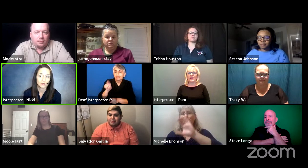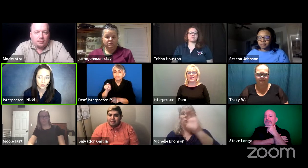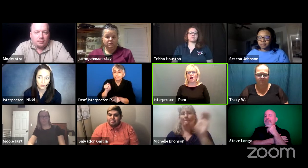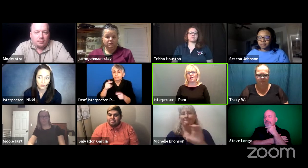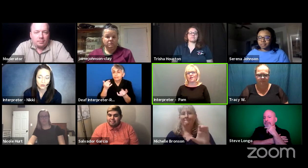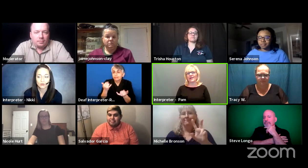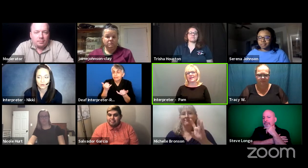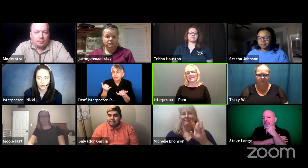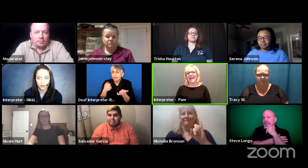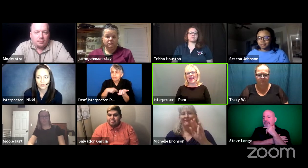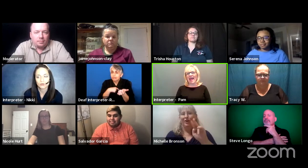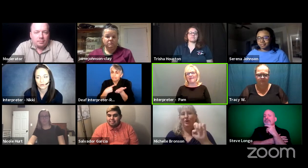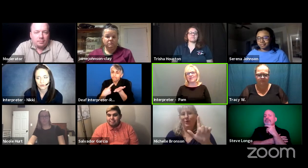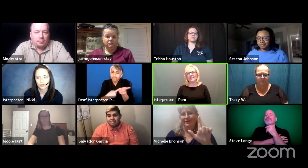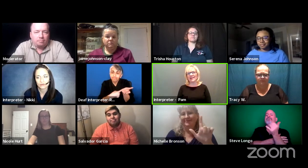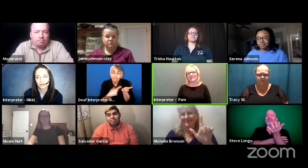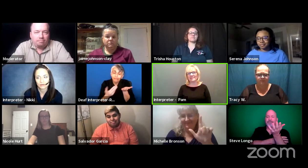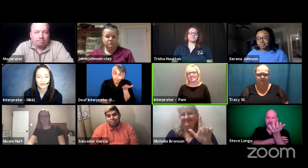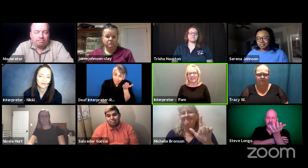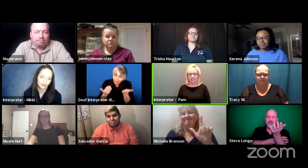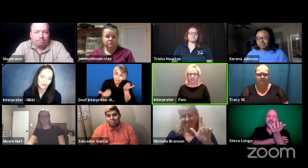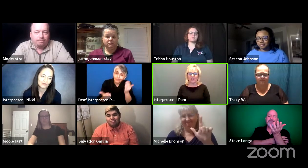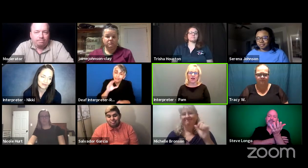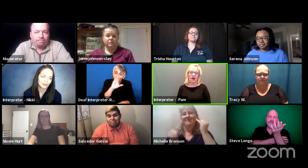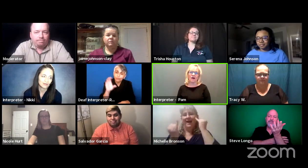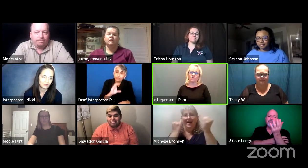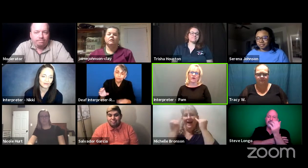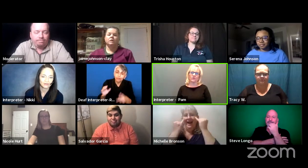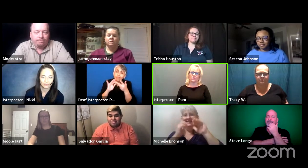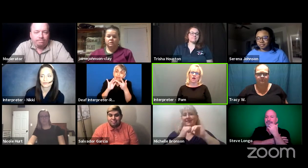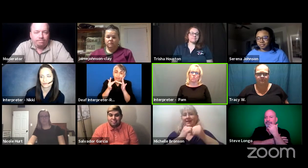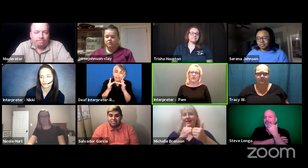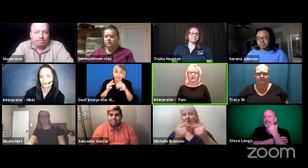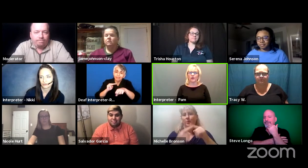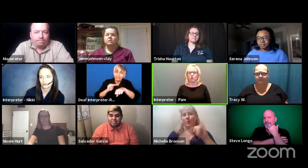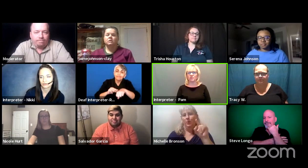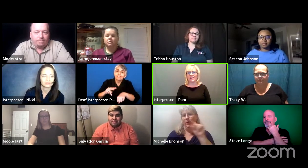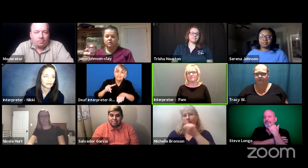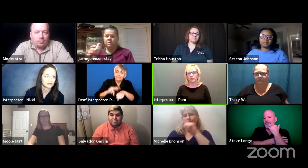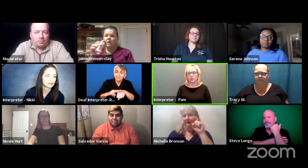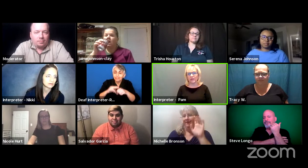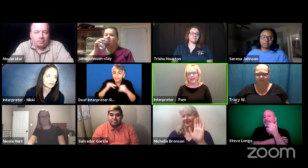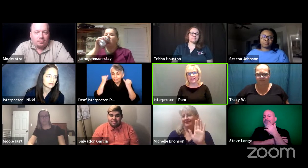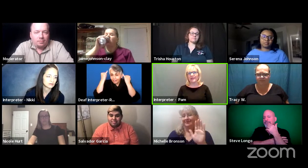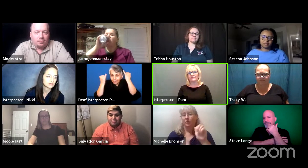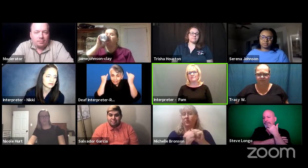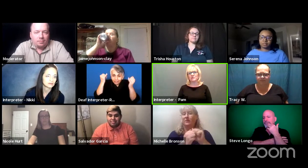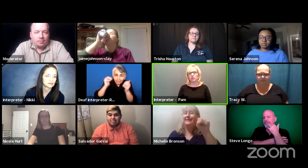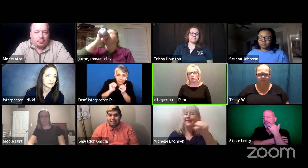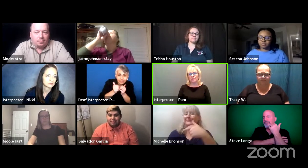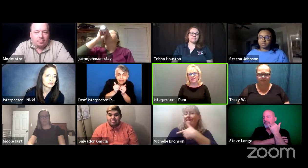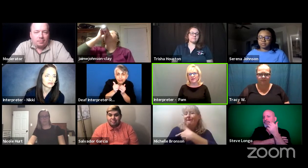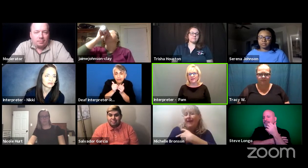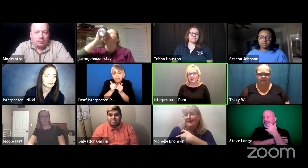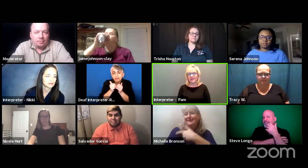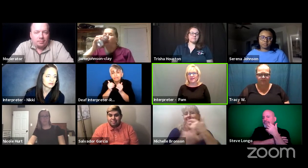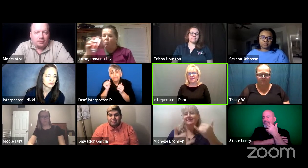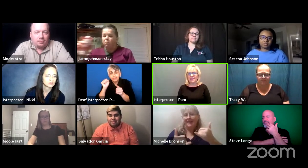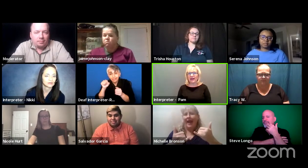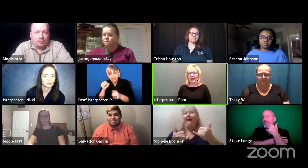We are having that discussion of whether or not we can host that virtually via Zoom. I